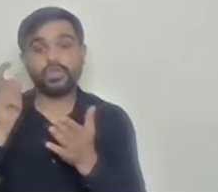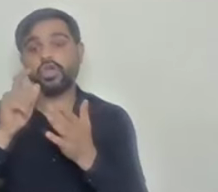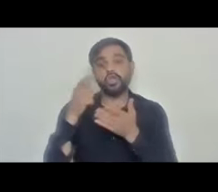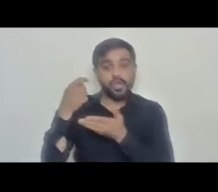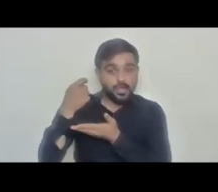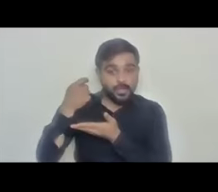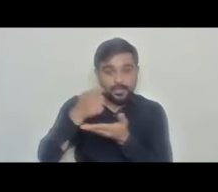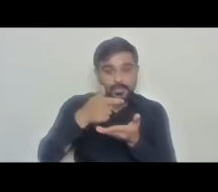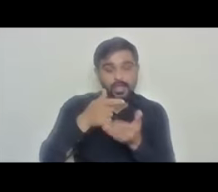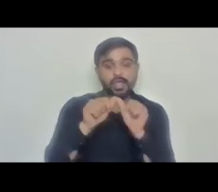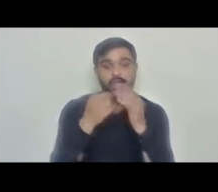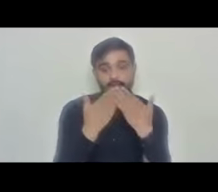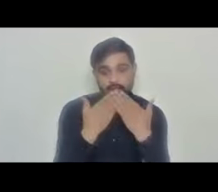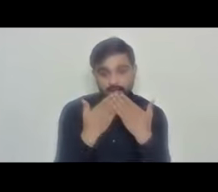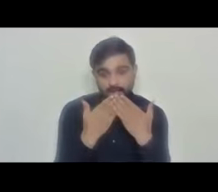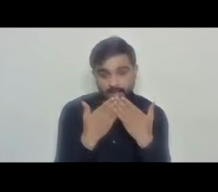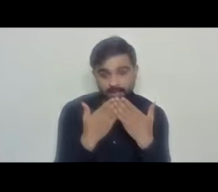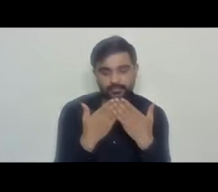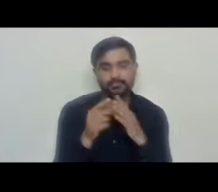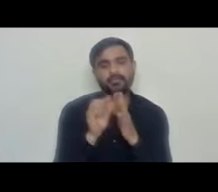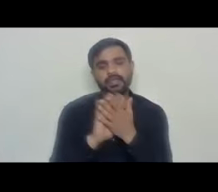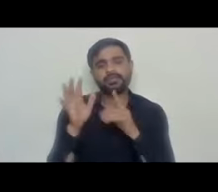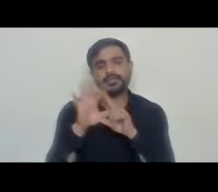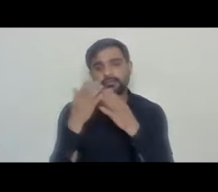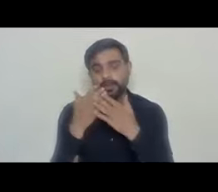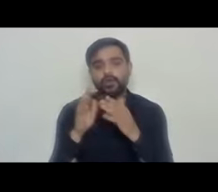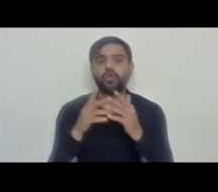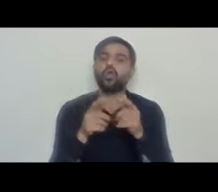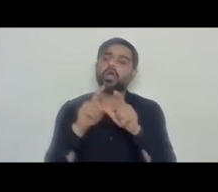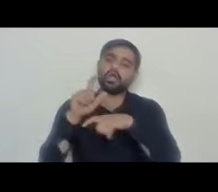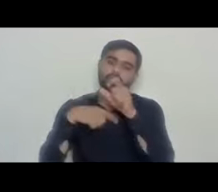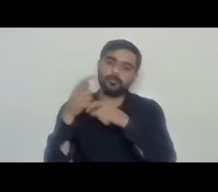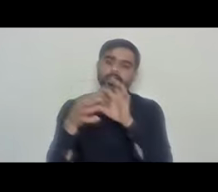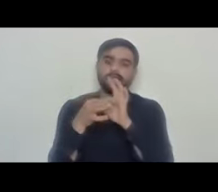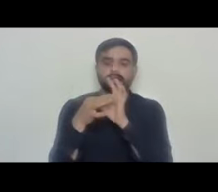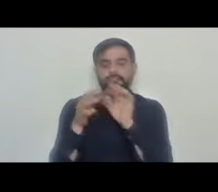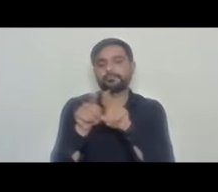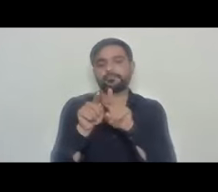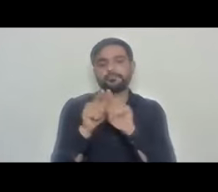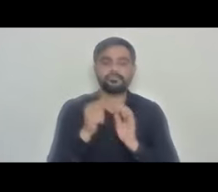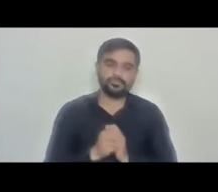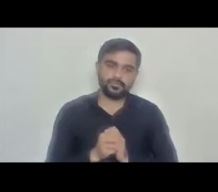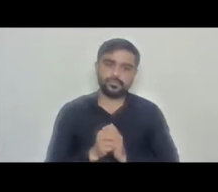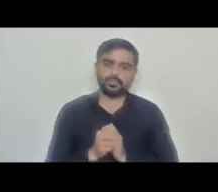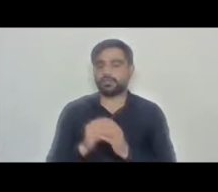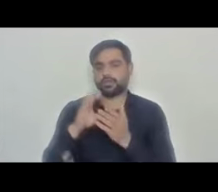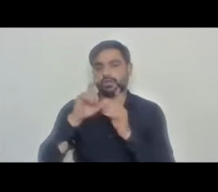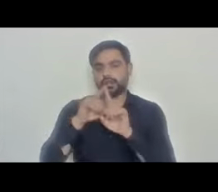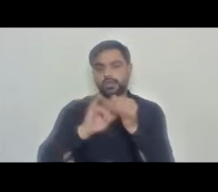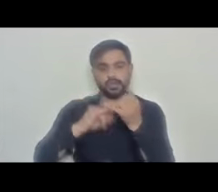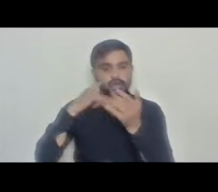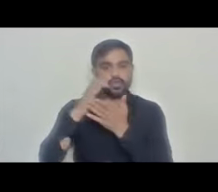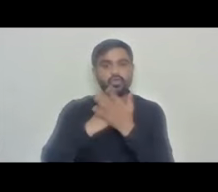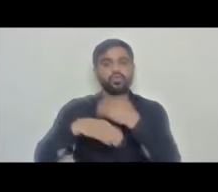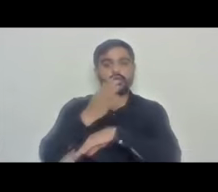or academics. But Yes, if we have to incorporate, like, let's suppose the discourse related to